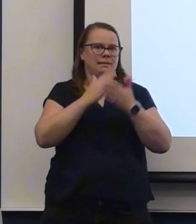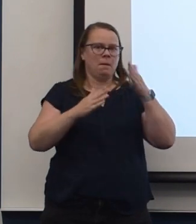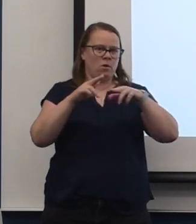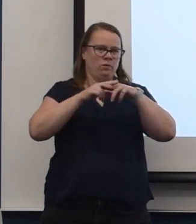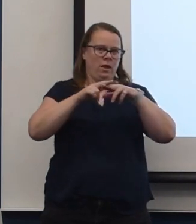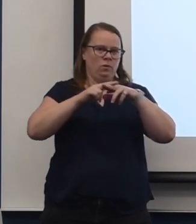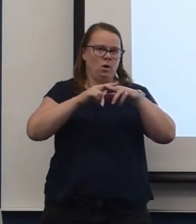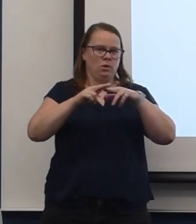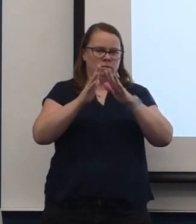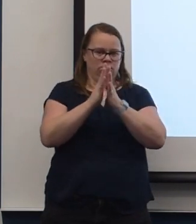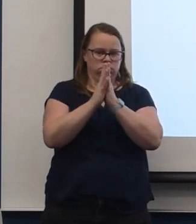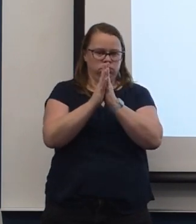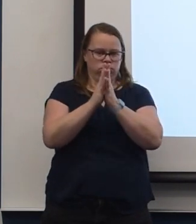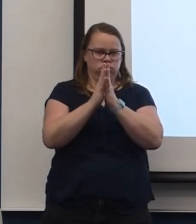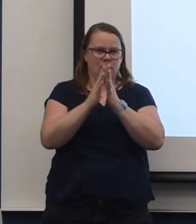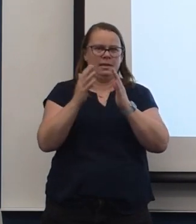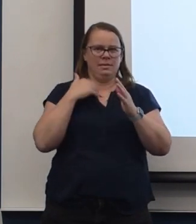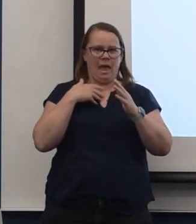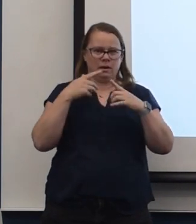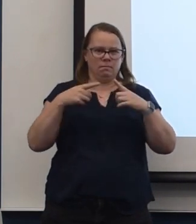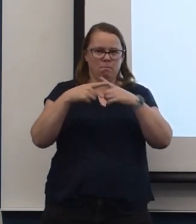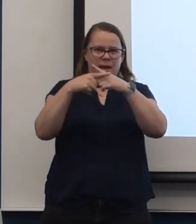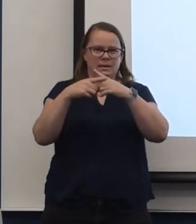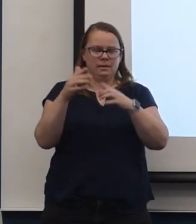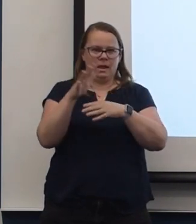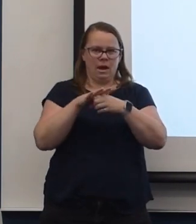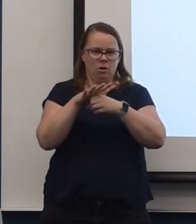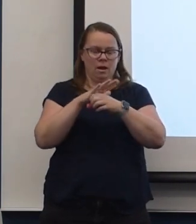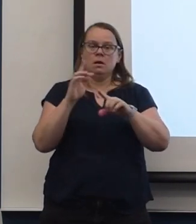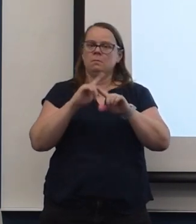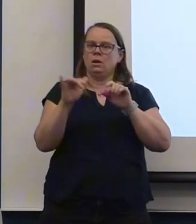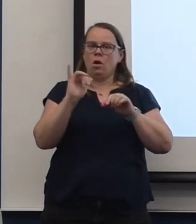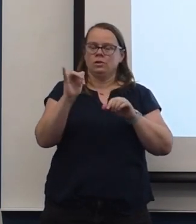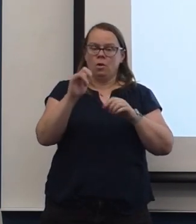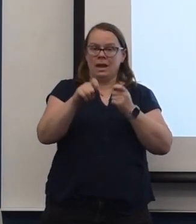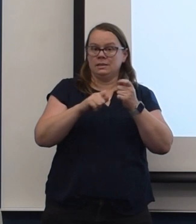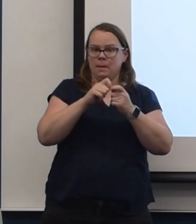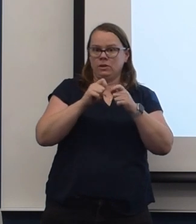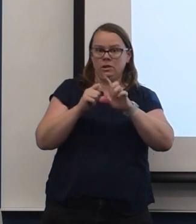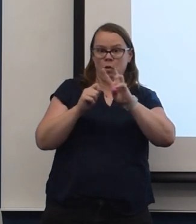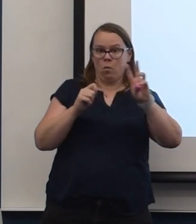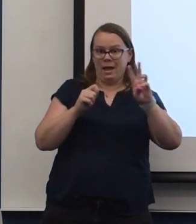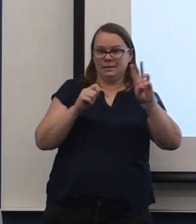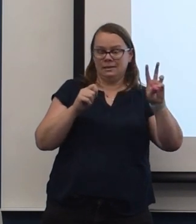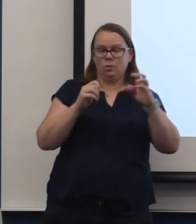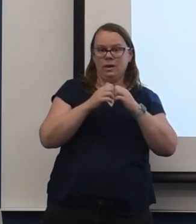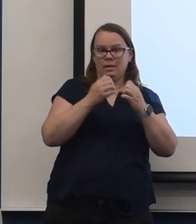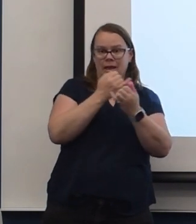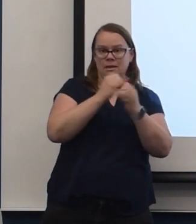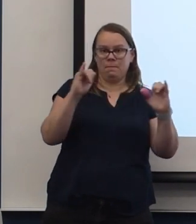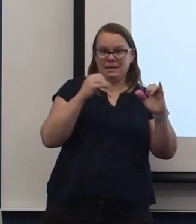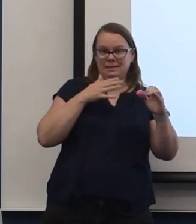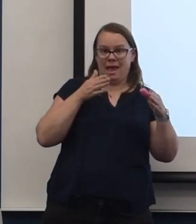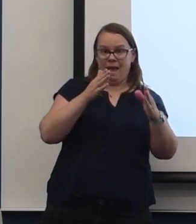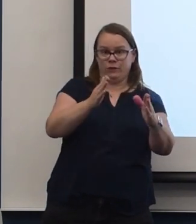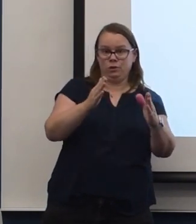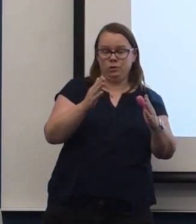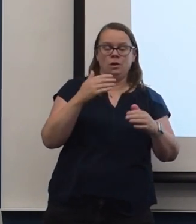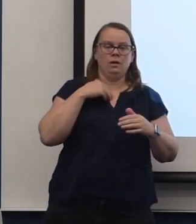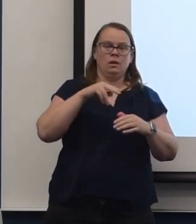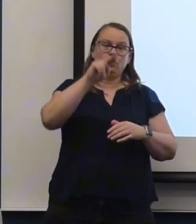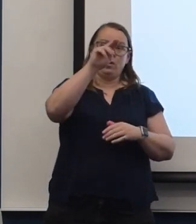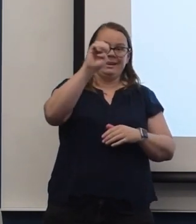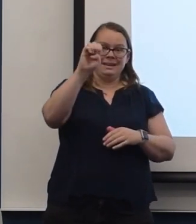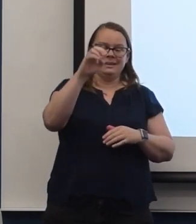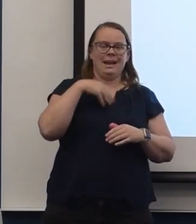railroad track that kind of bisects the area. But then also, especially to the west, along Independence Avenue, up in the